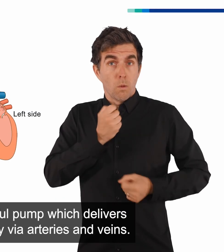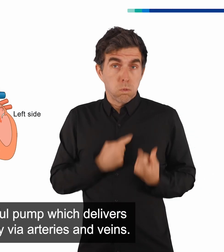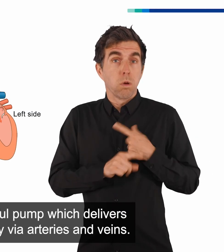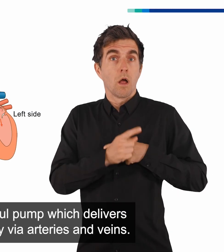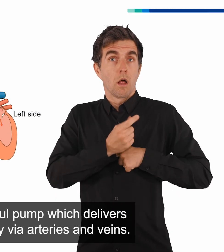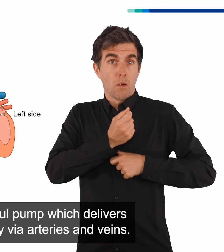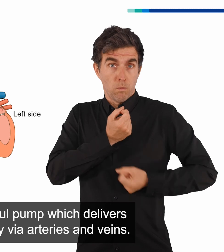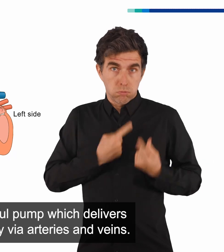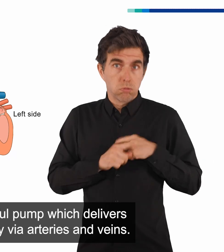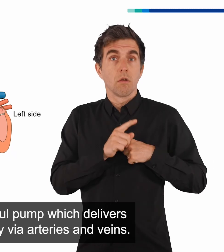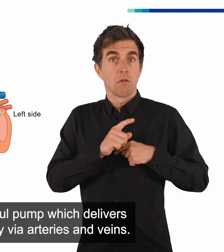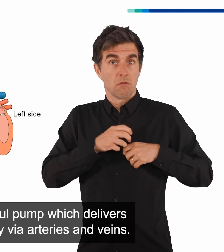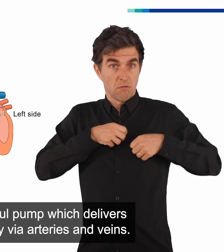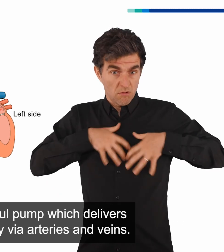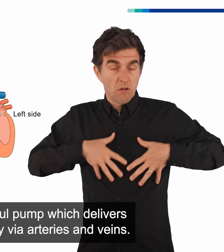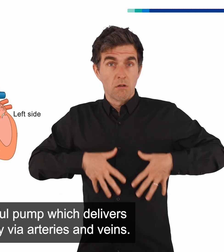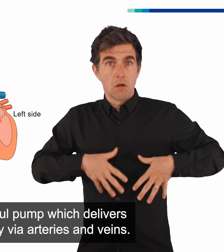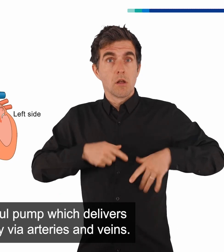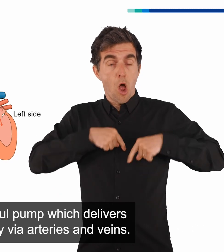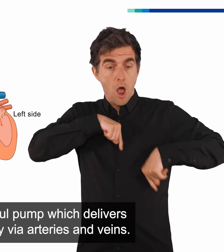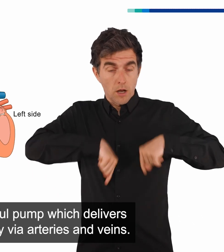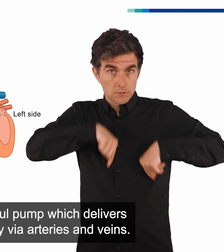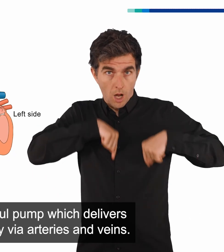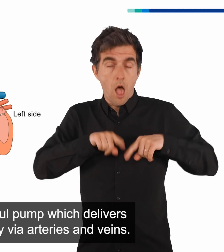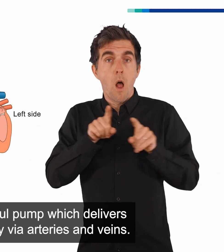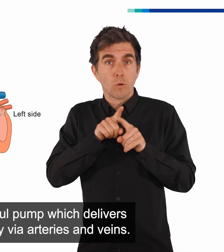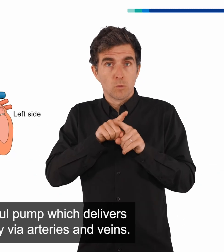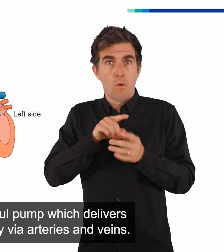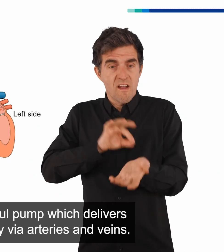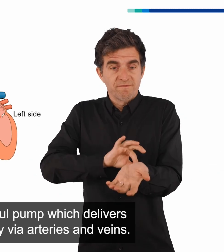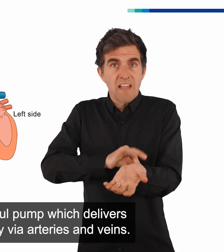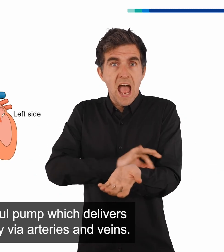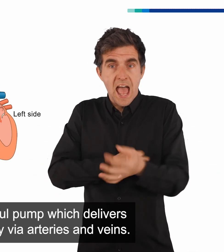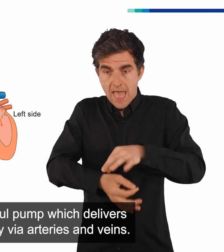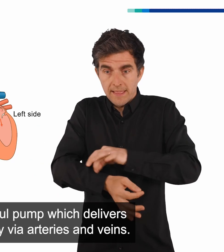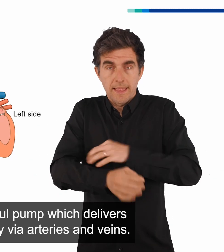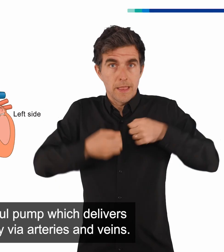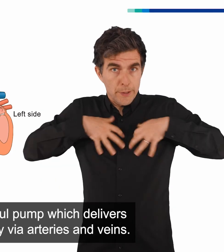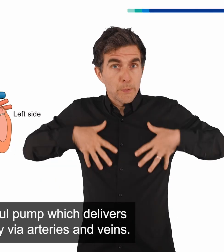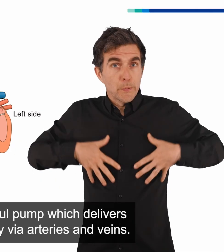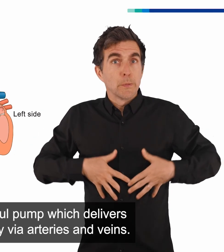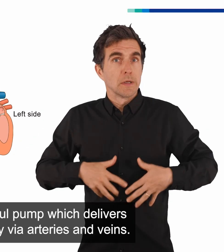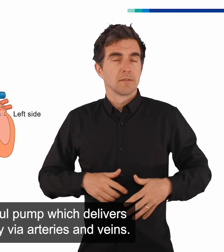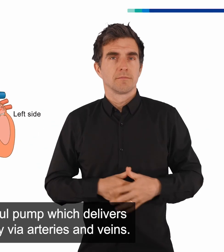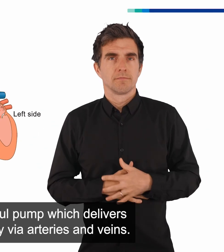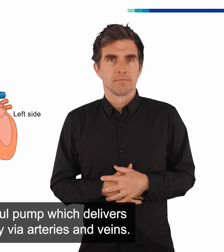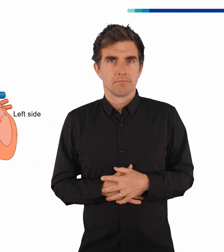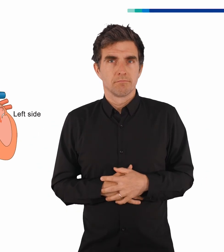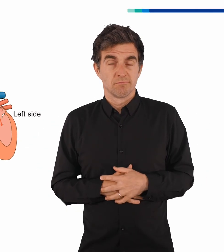main pumps. The right side pumps the blood to the lungs, and the left side pumps the blood to the rest of the body.